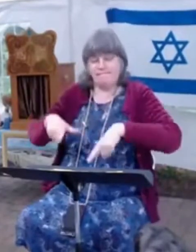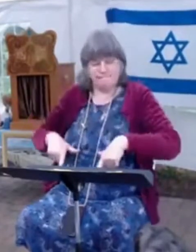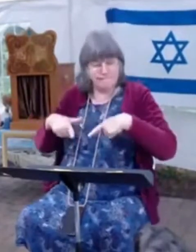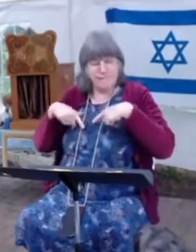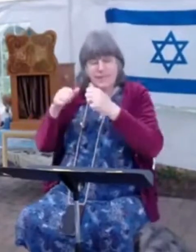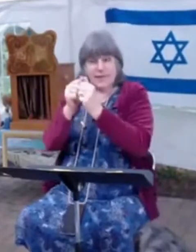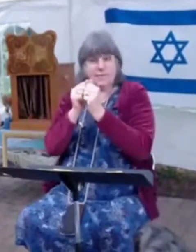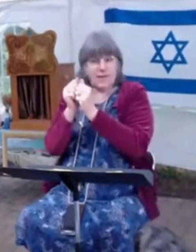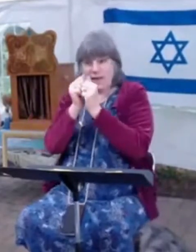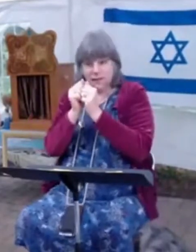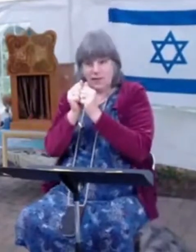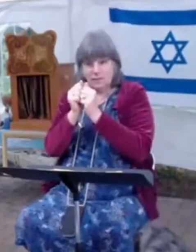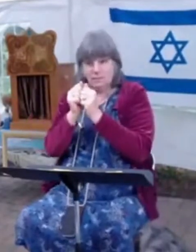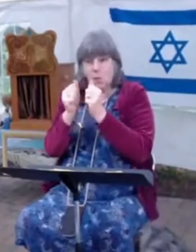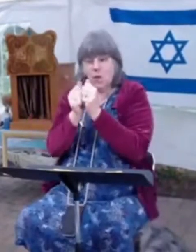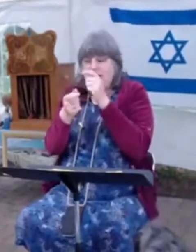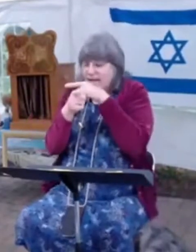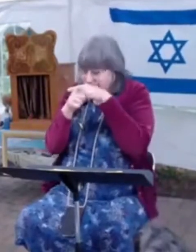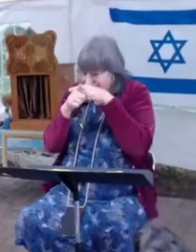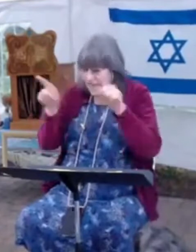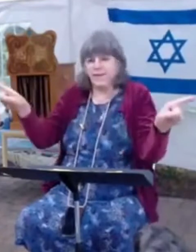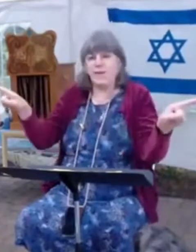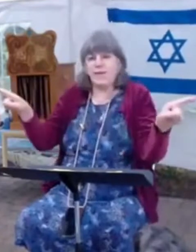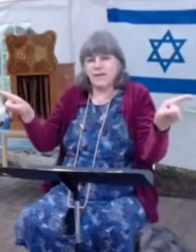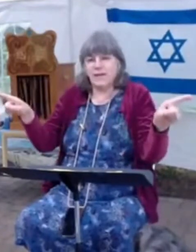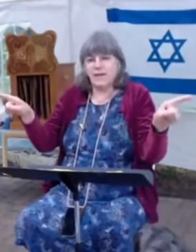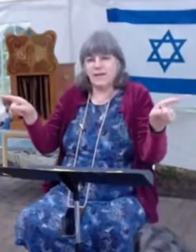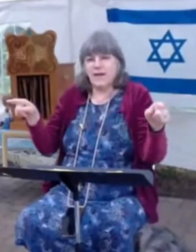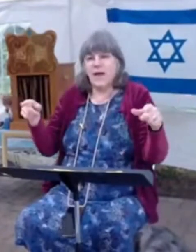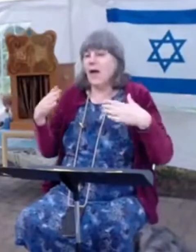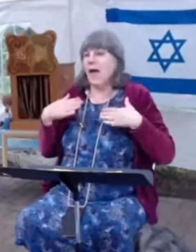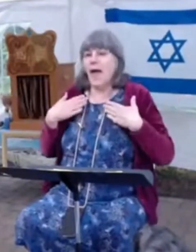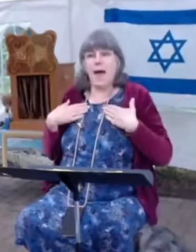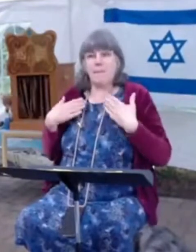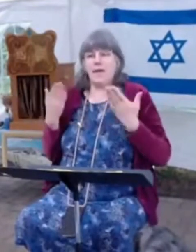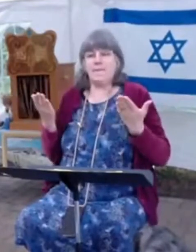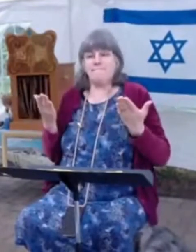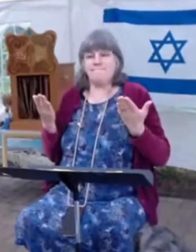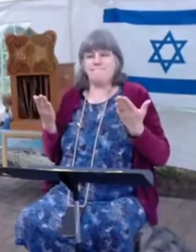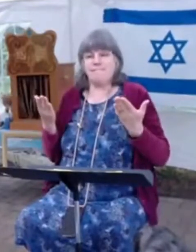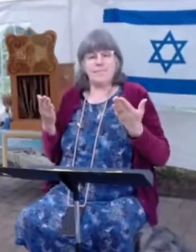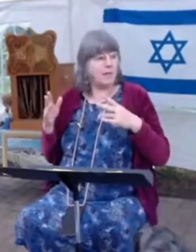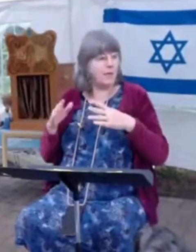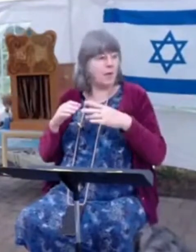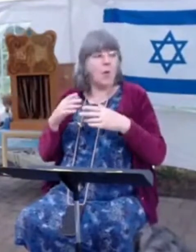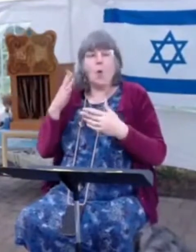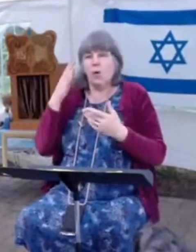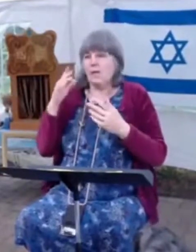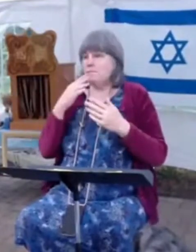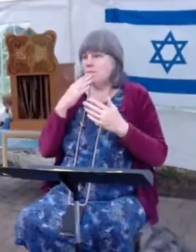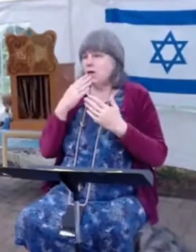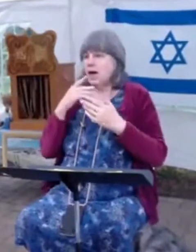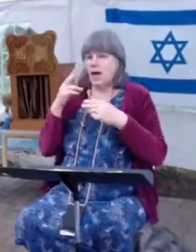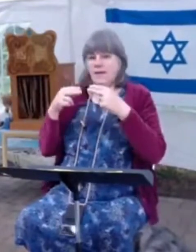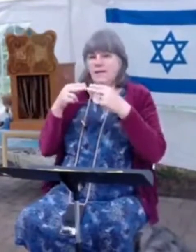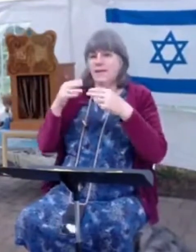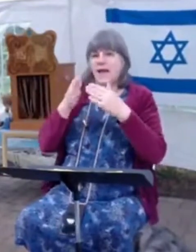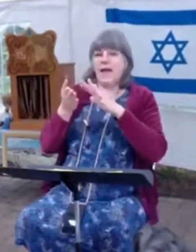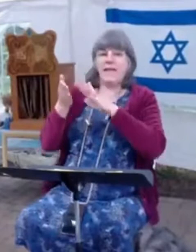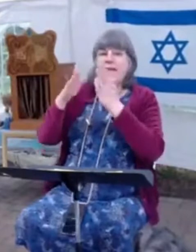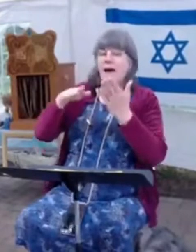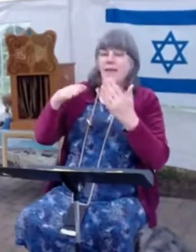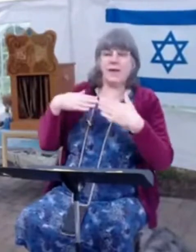dissension and in a happy condition, without any misfortunes falling upon them till they died.